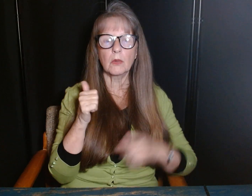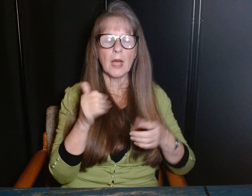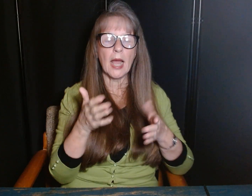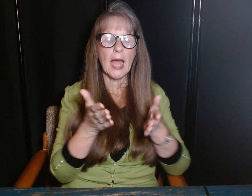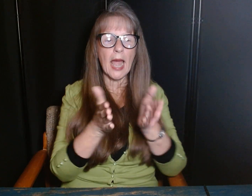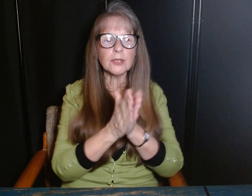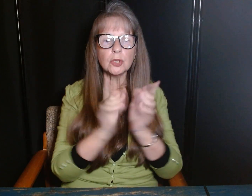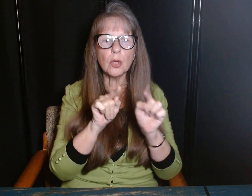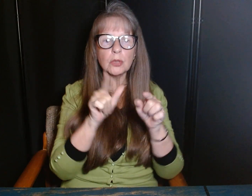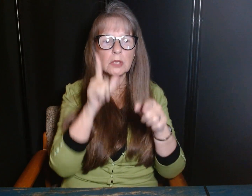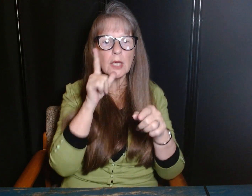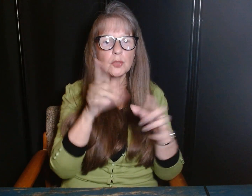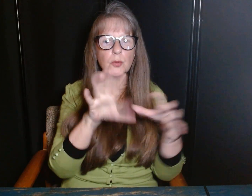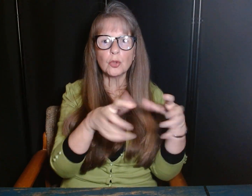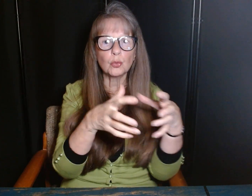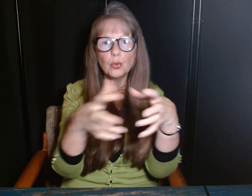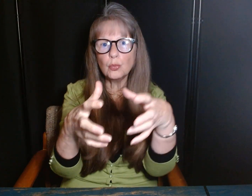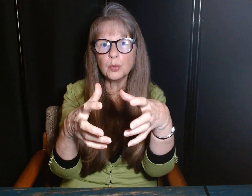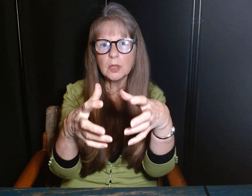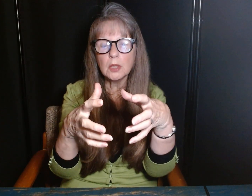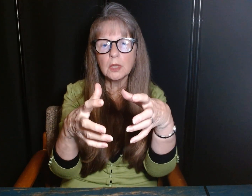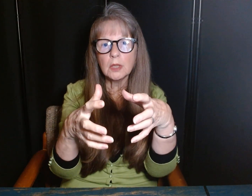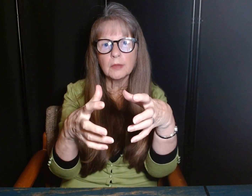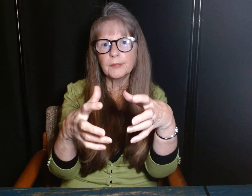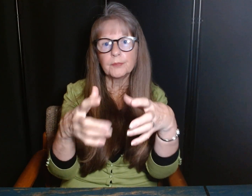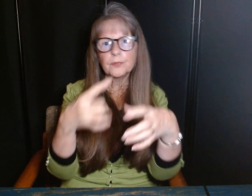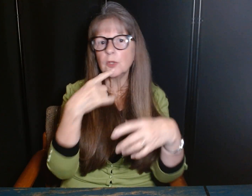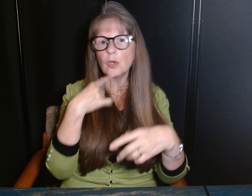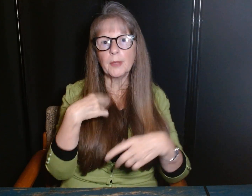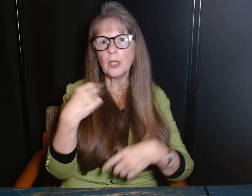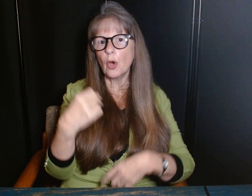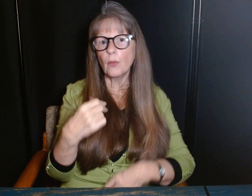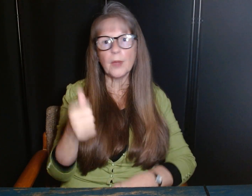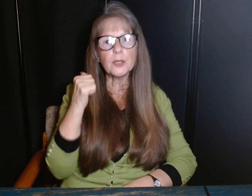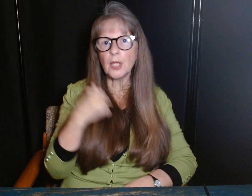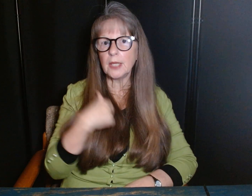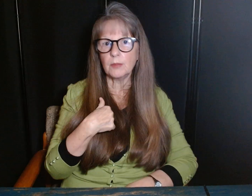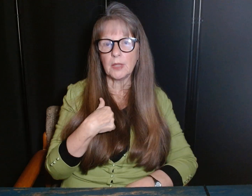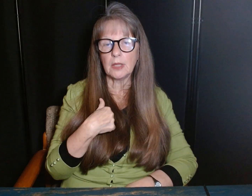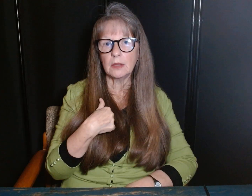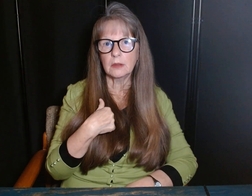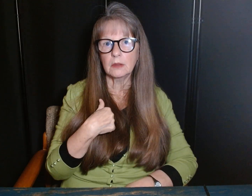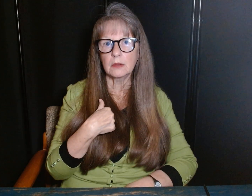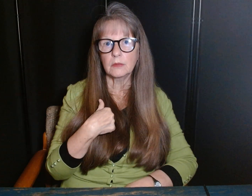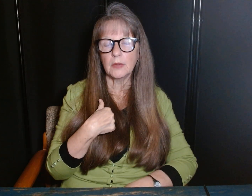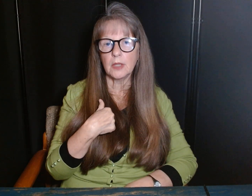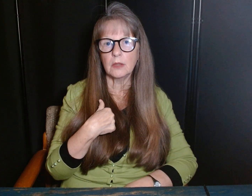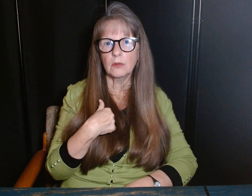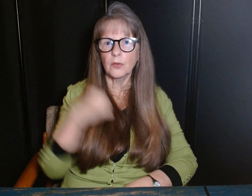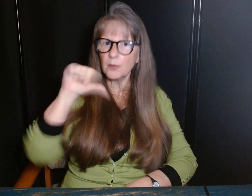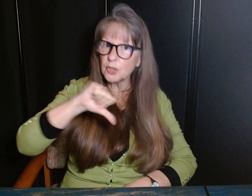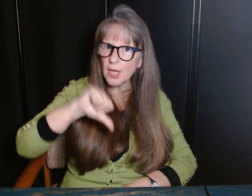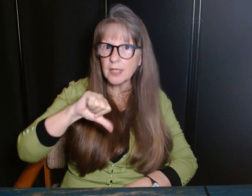I asked to go to lunch with the group. They told me no. They rejected me, right? Or they rejected